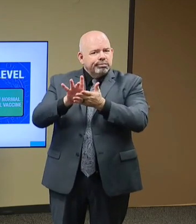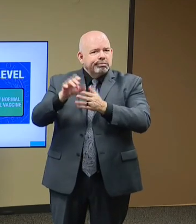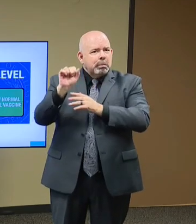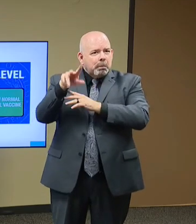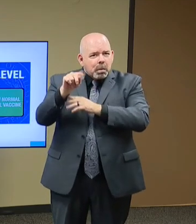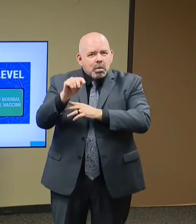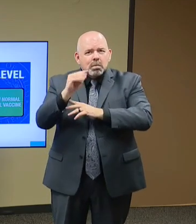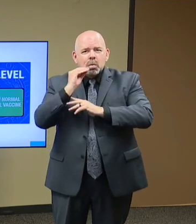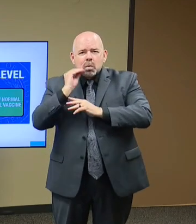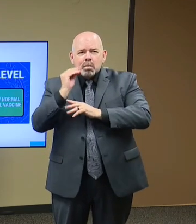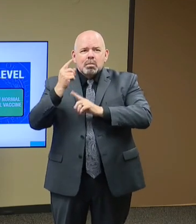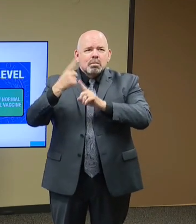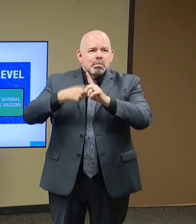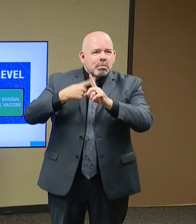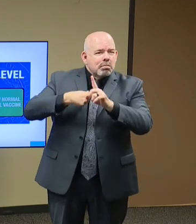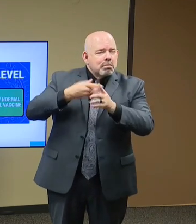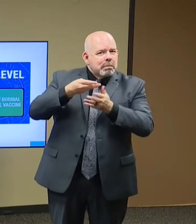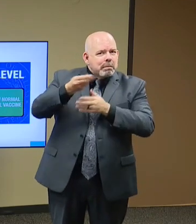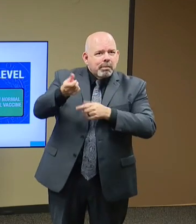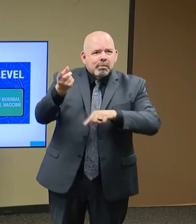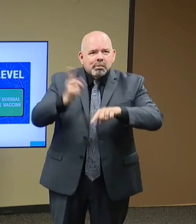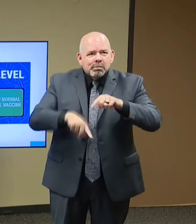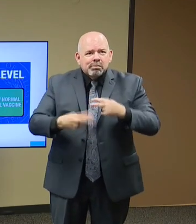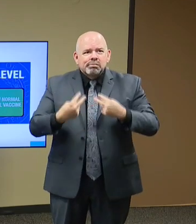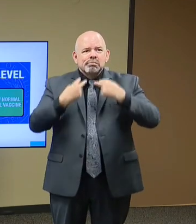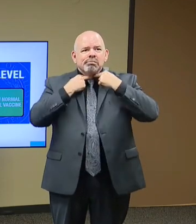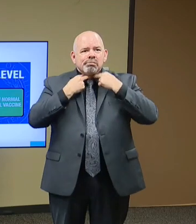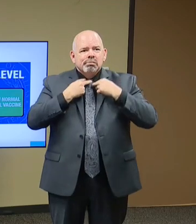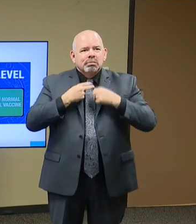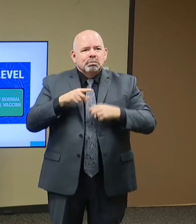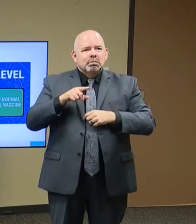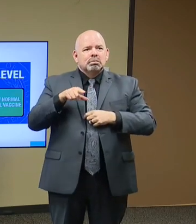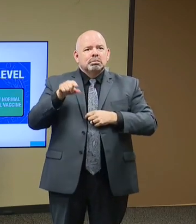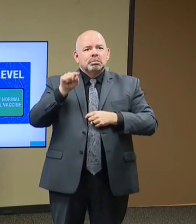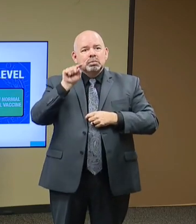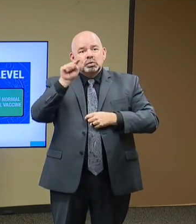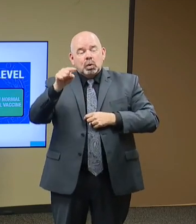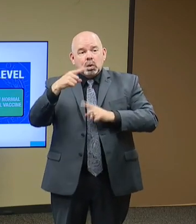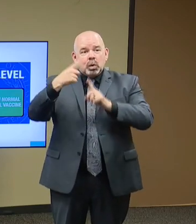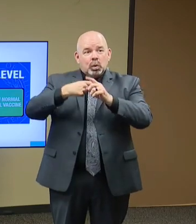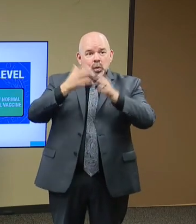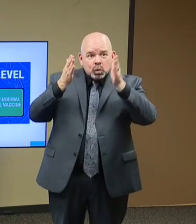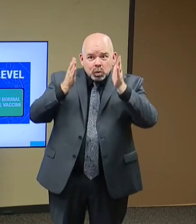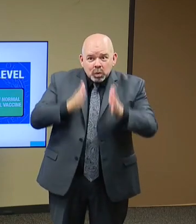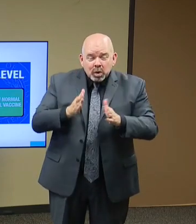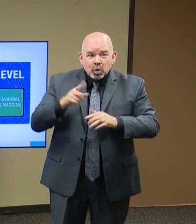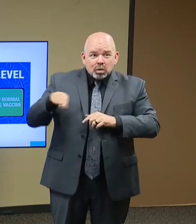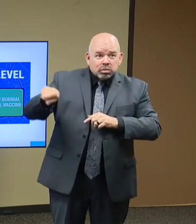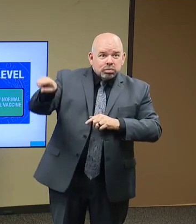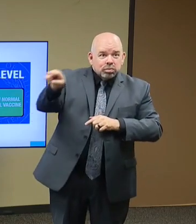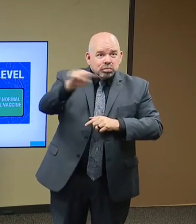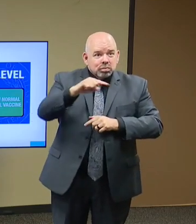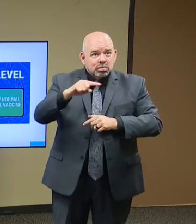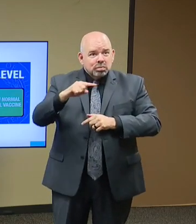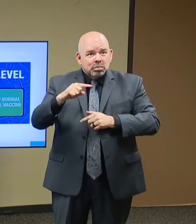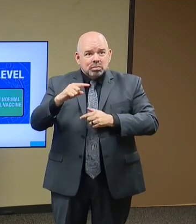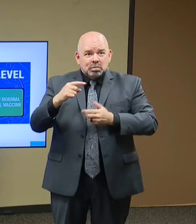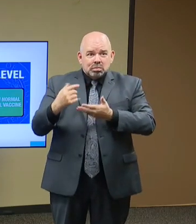It applies to individual renters who do not expect to earn more than $99,000 or a family